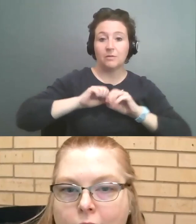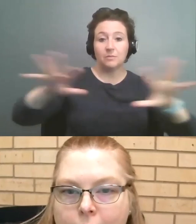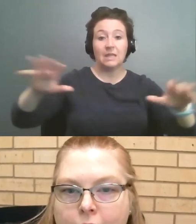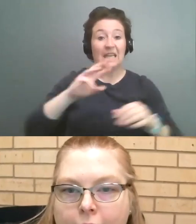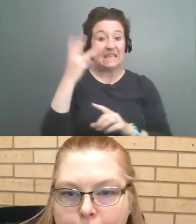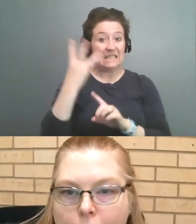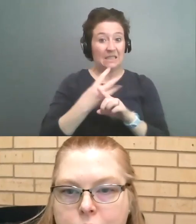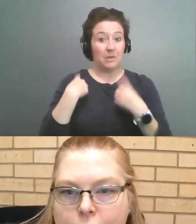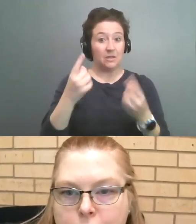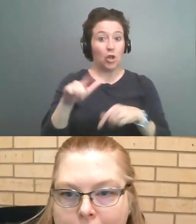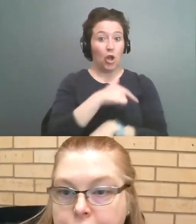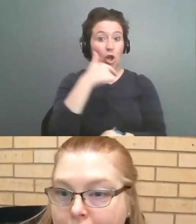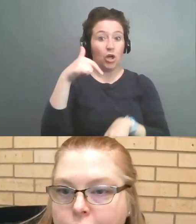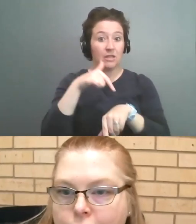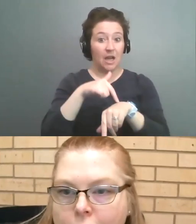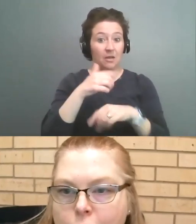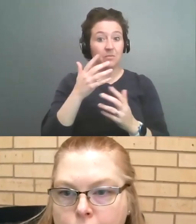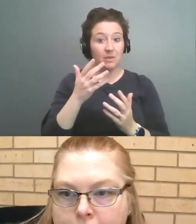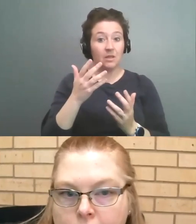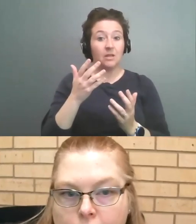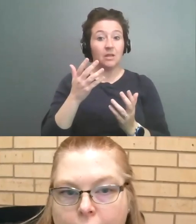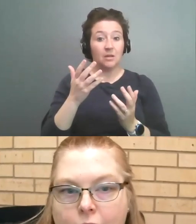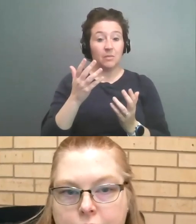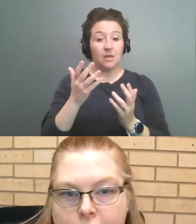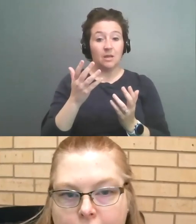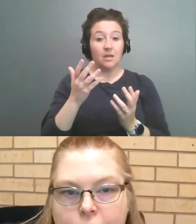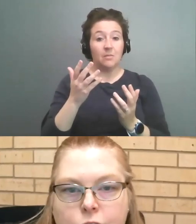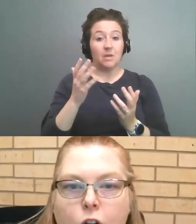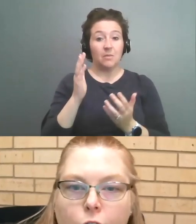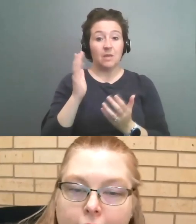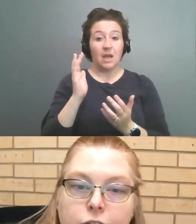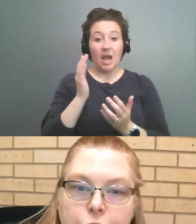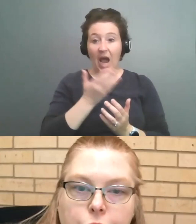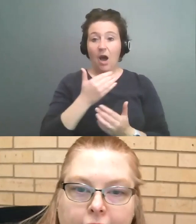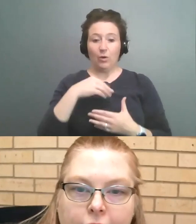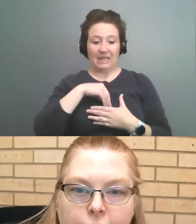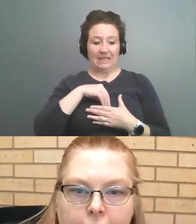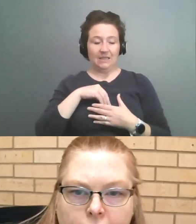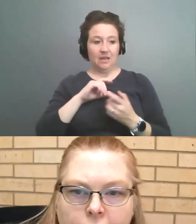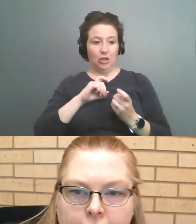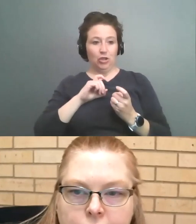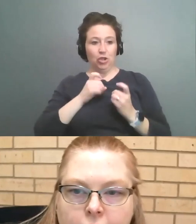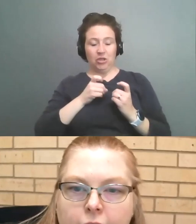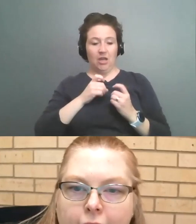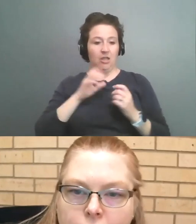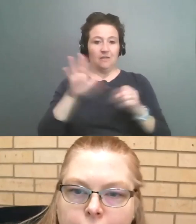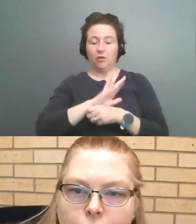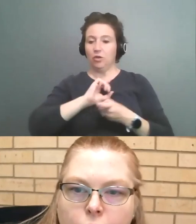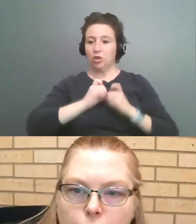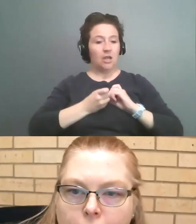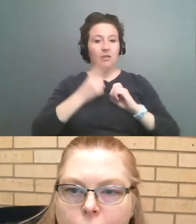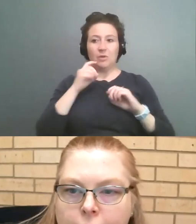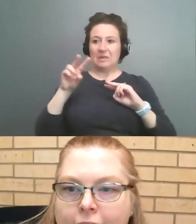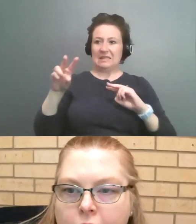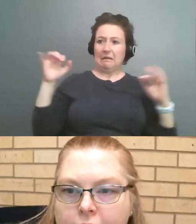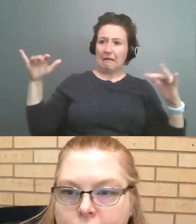large amount of time, and parts of us may be changed forever when we look at crowds at events or individuals gathering in other areas.